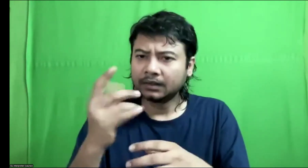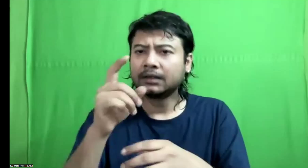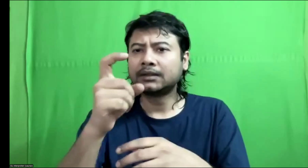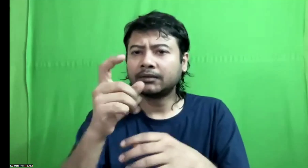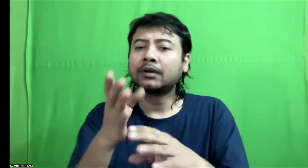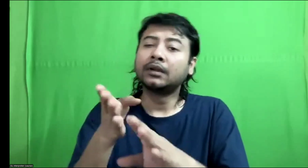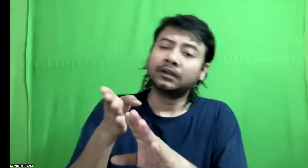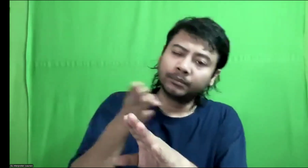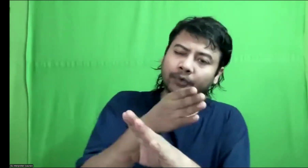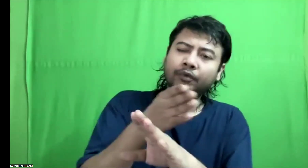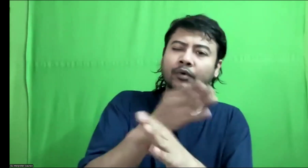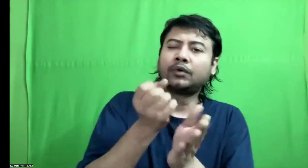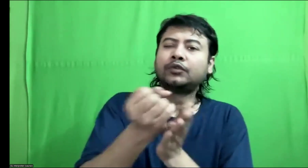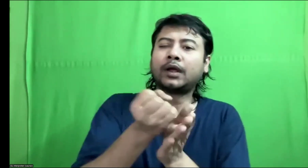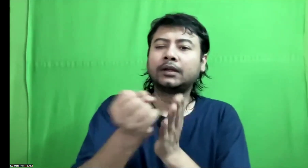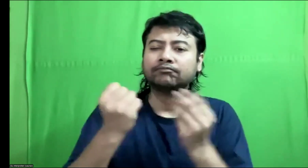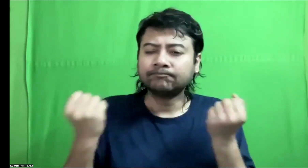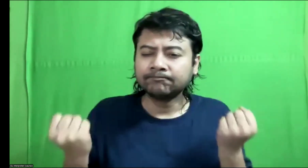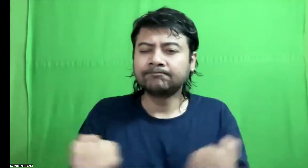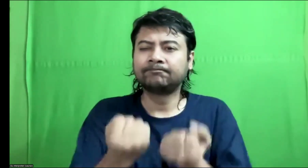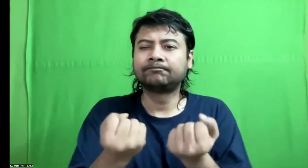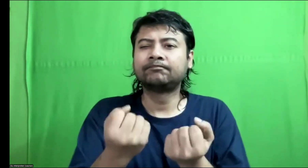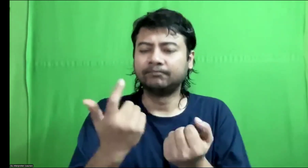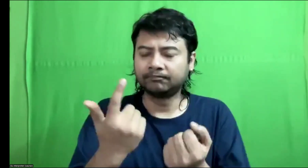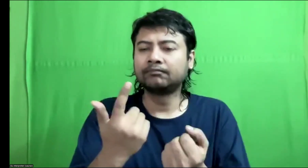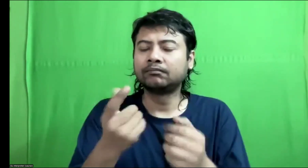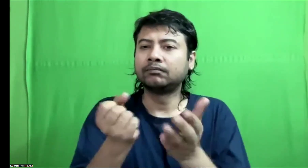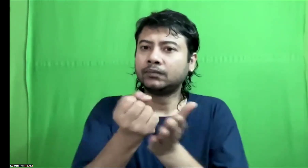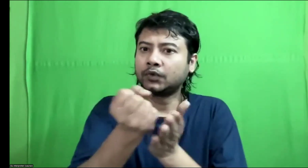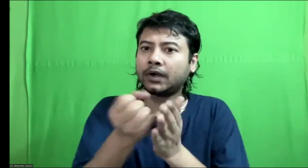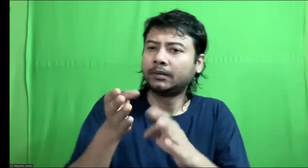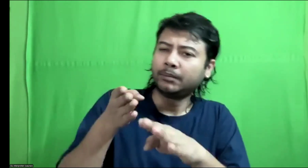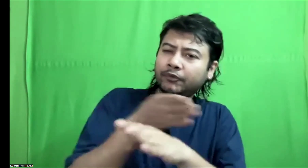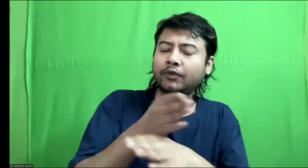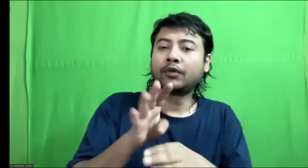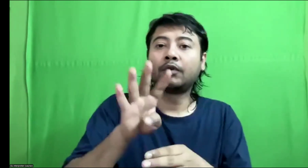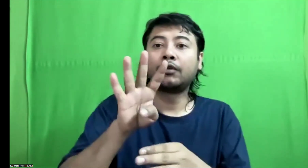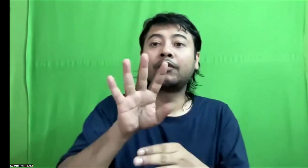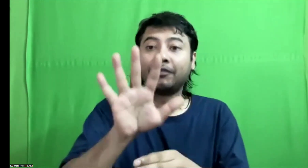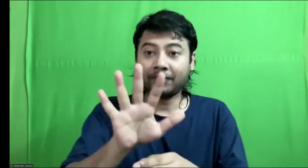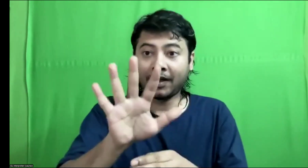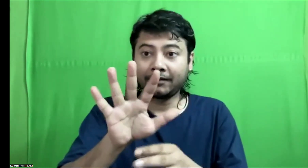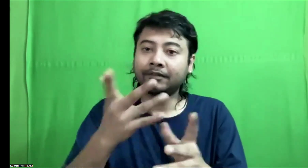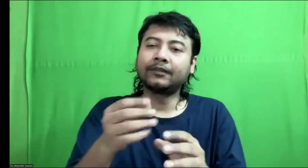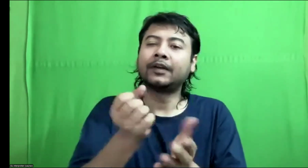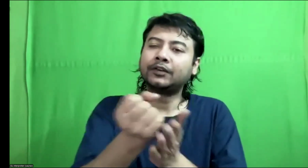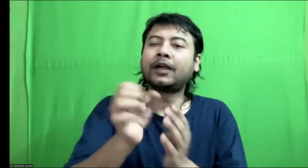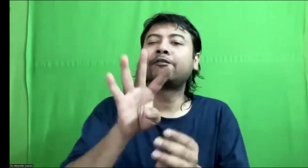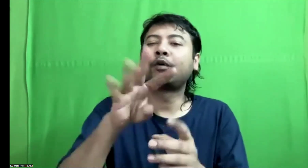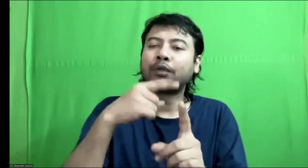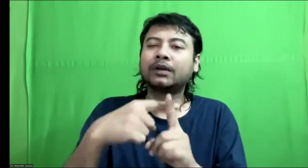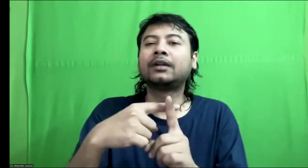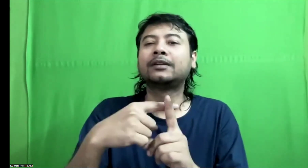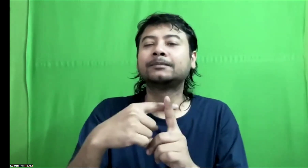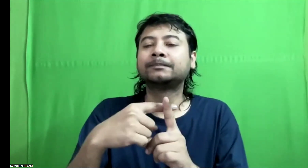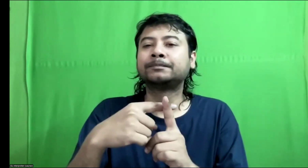So at least little effort this month, if not always, at least little month effort you should do and